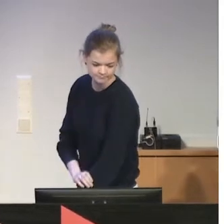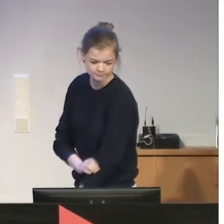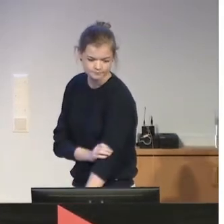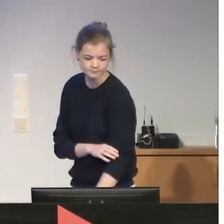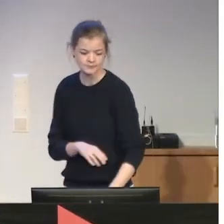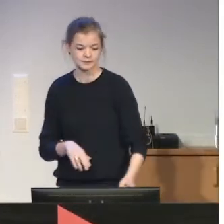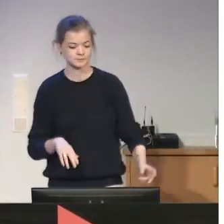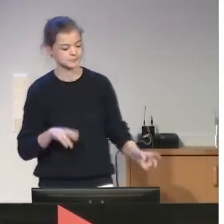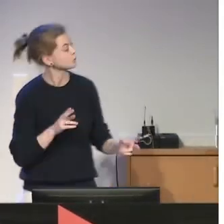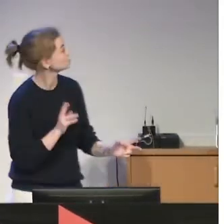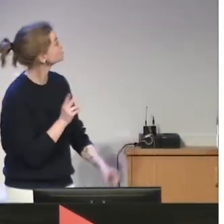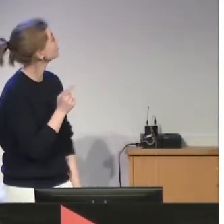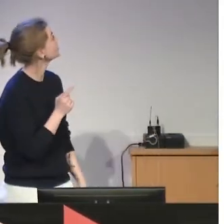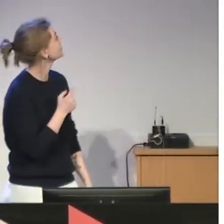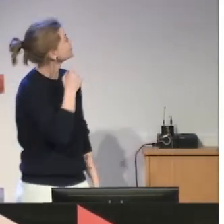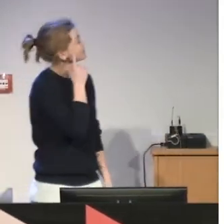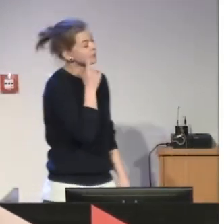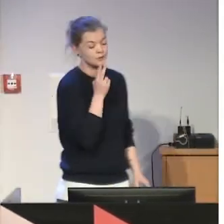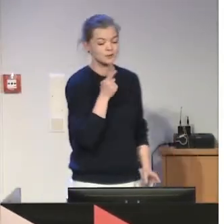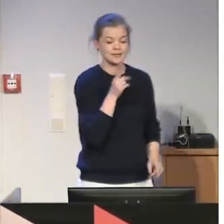see what happens.